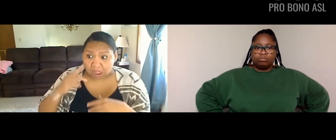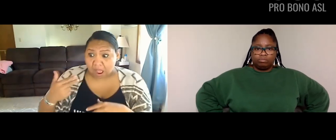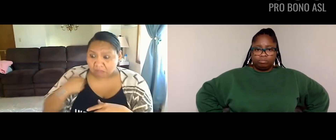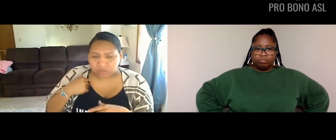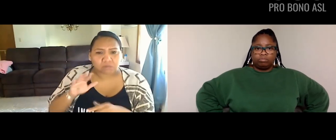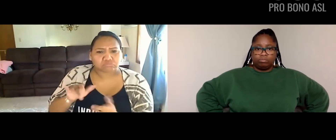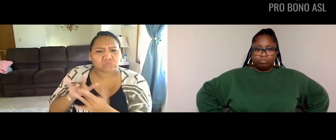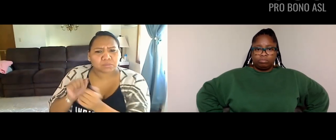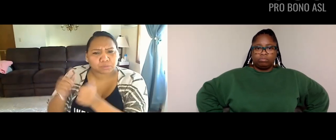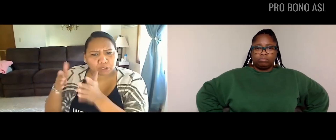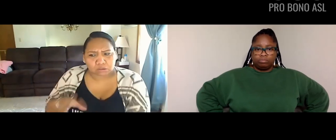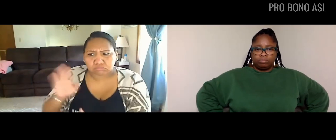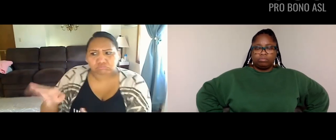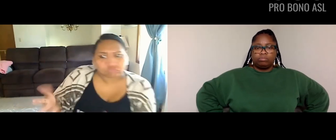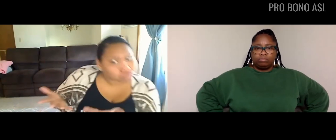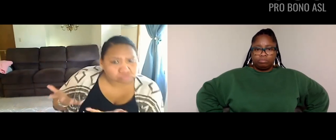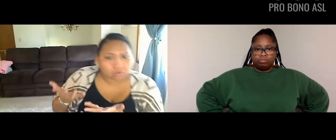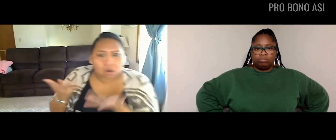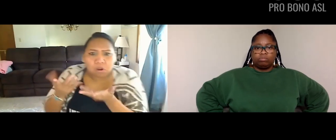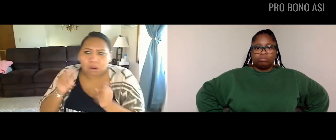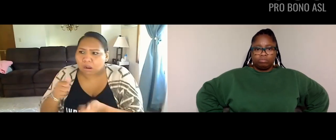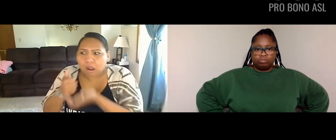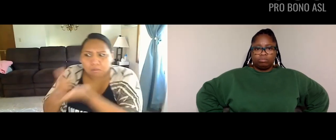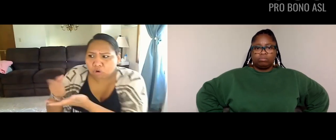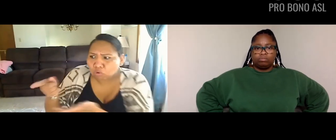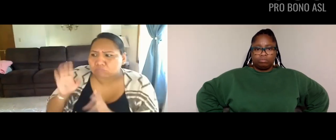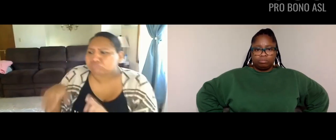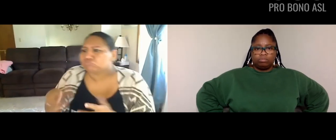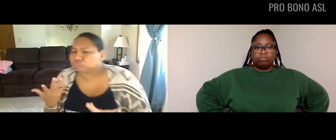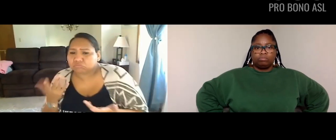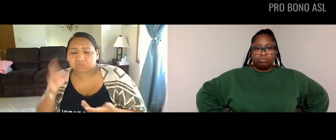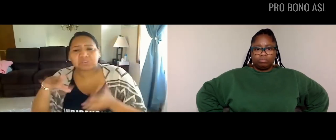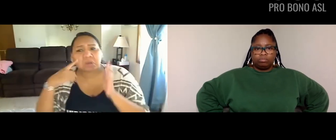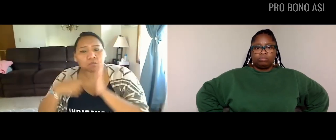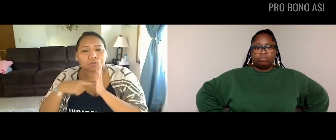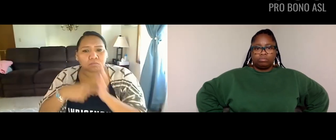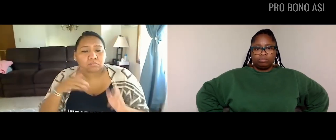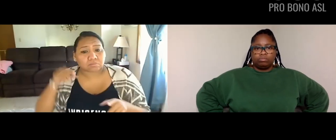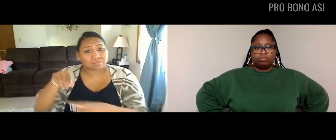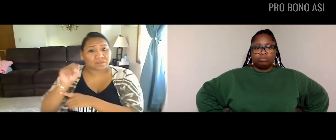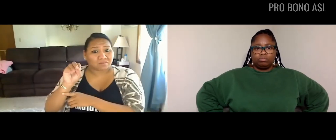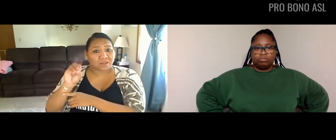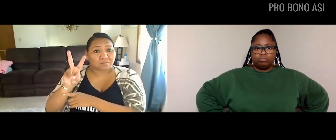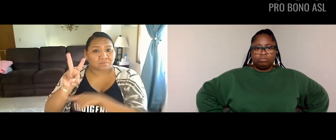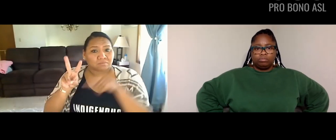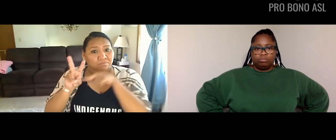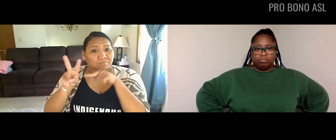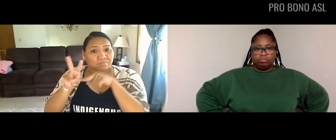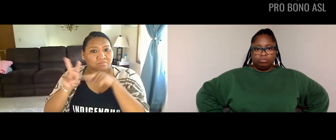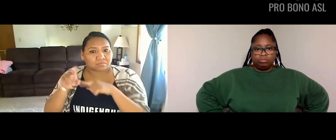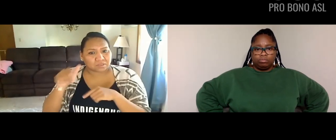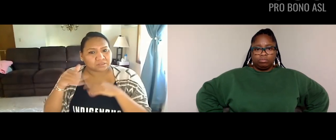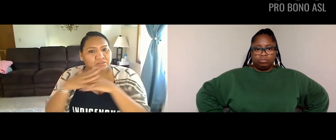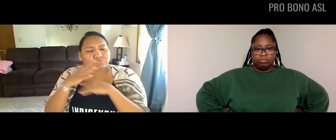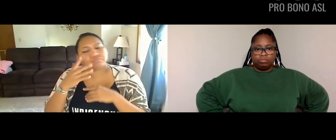I think that you can probably check your local Indigenous peoples, contact them and ask them in what